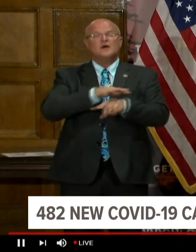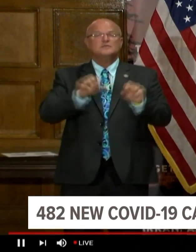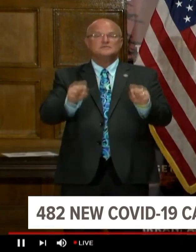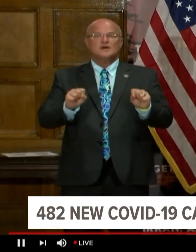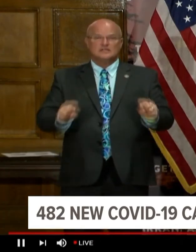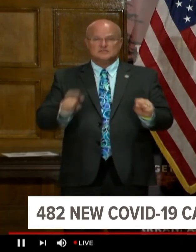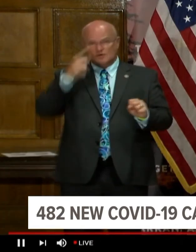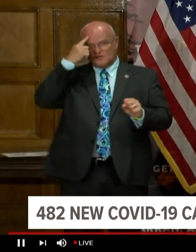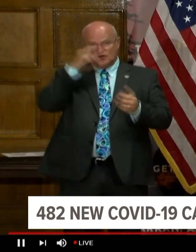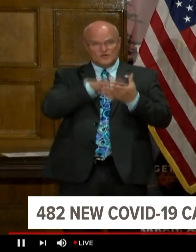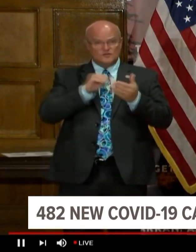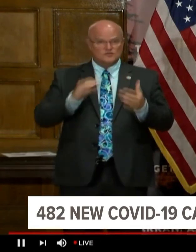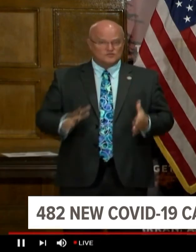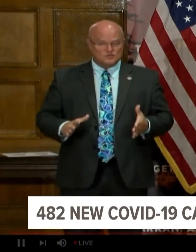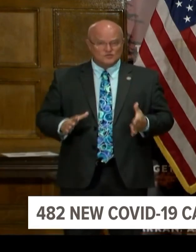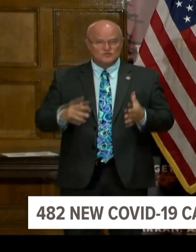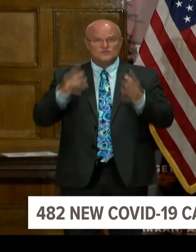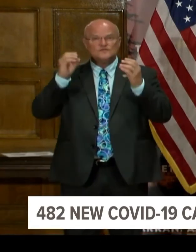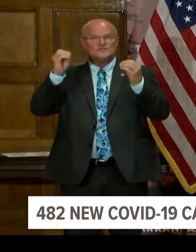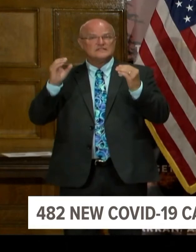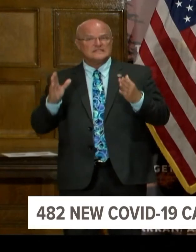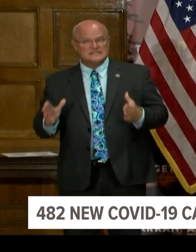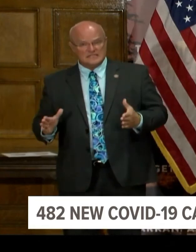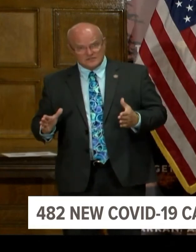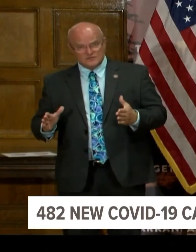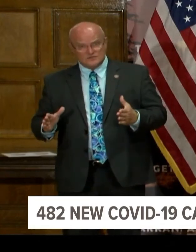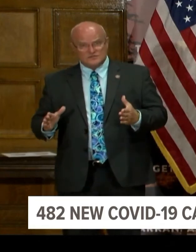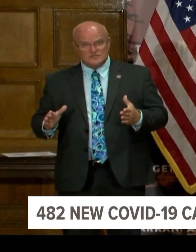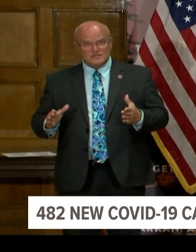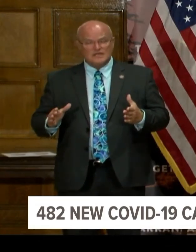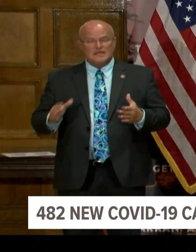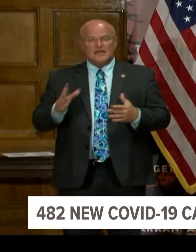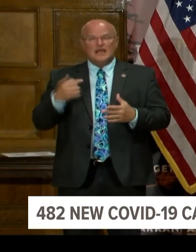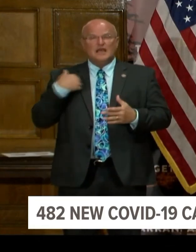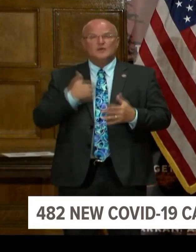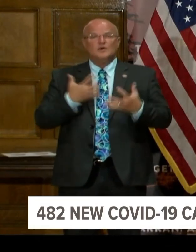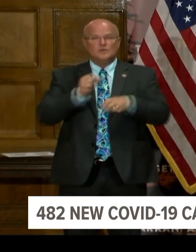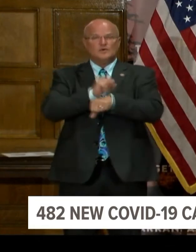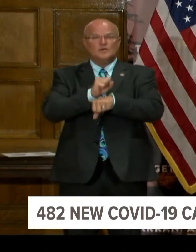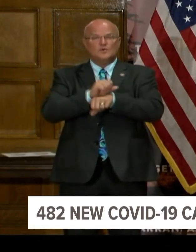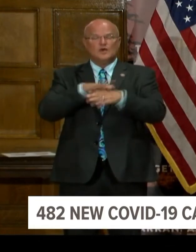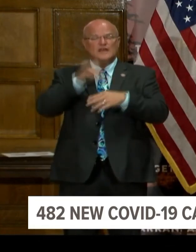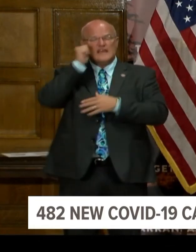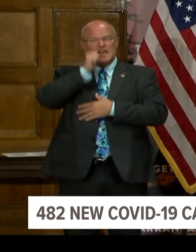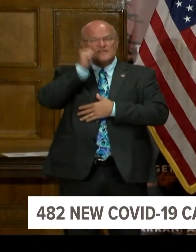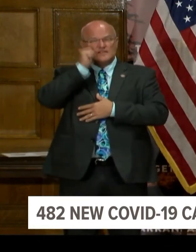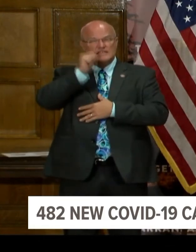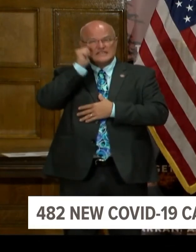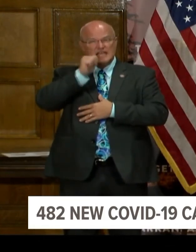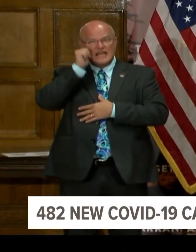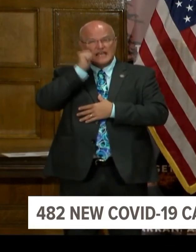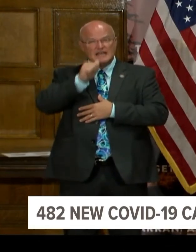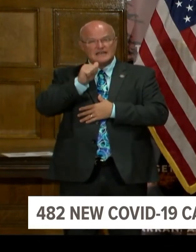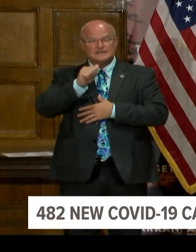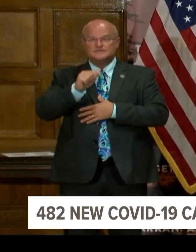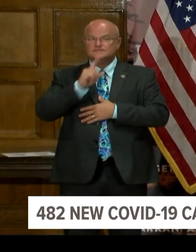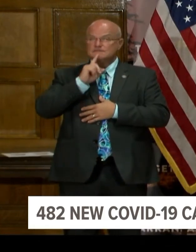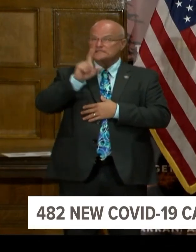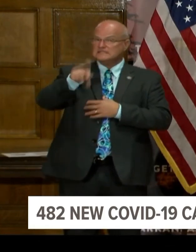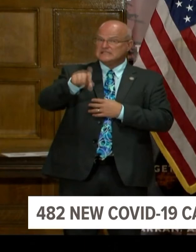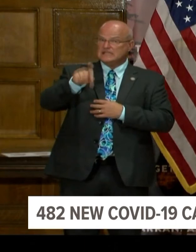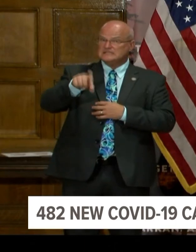possible for the students, for the teachers, and we want to work on that every day. It's